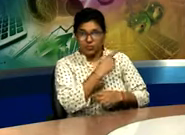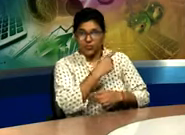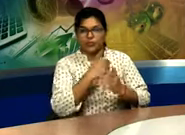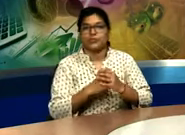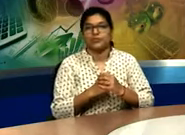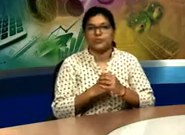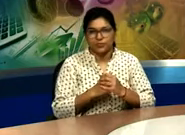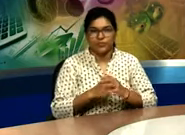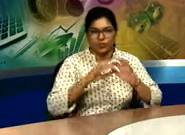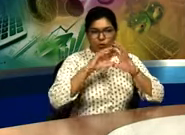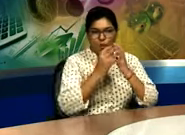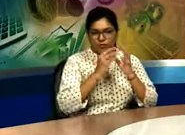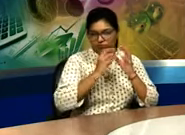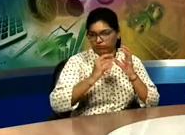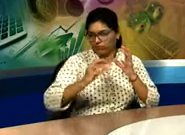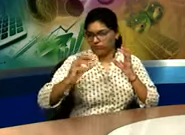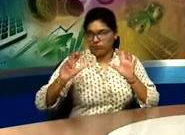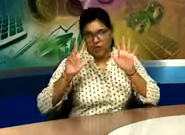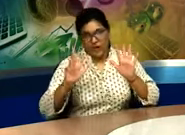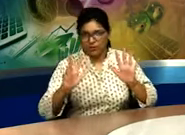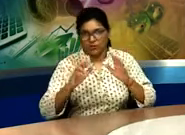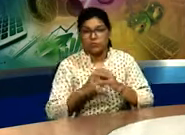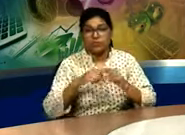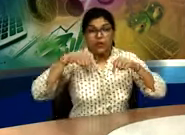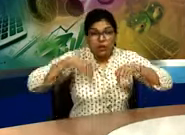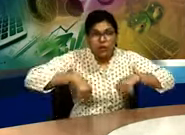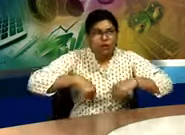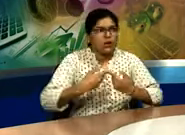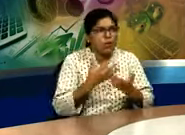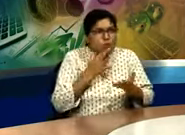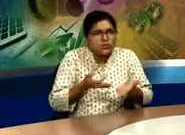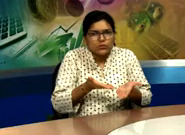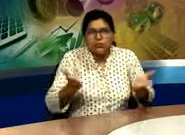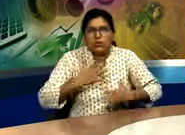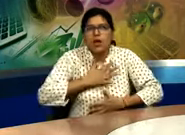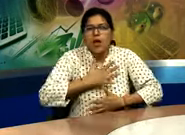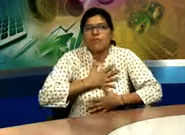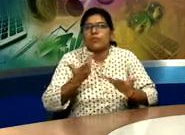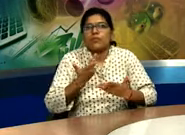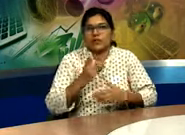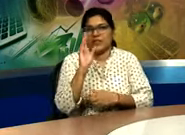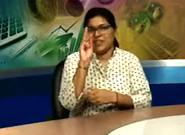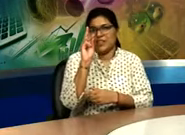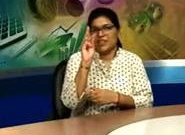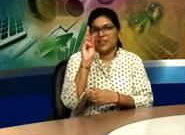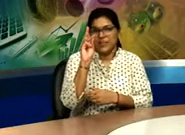We know that we have many planets, and our Earth is the 3rd planet where we